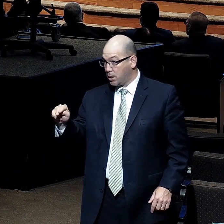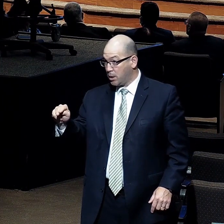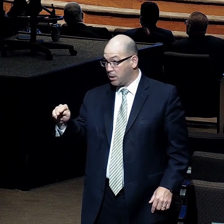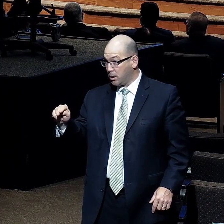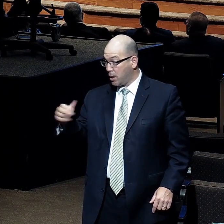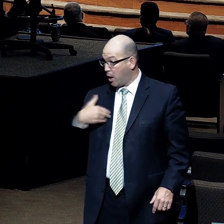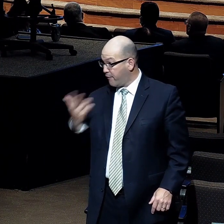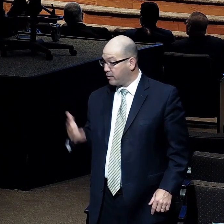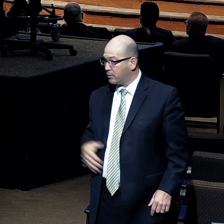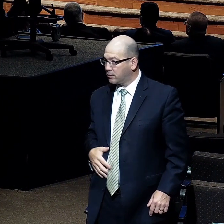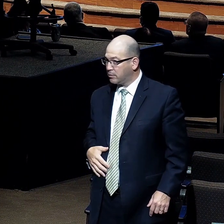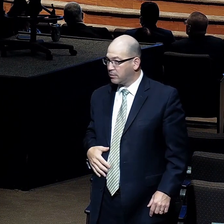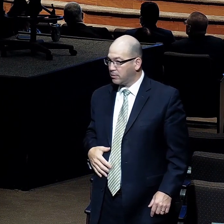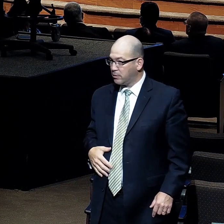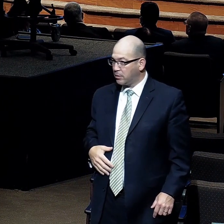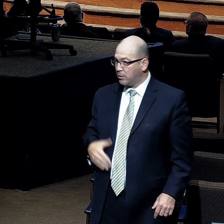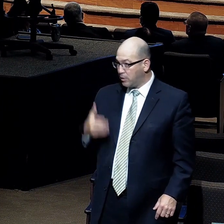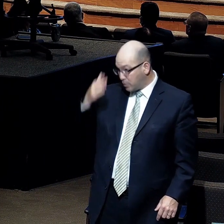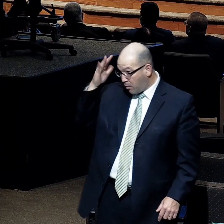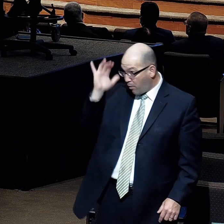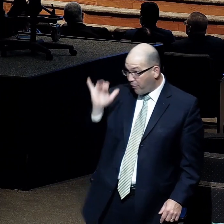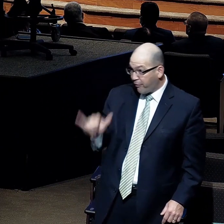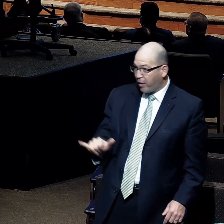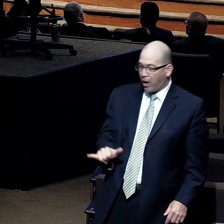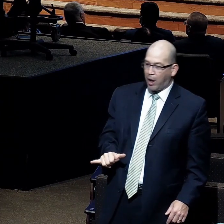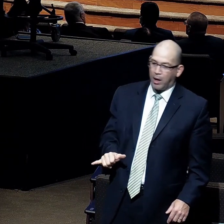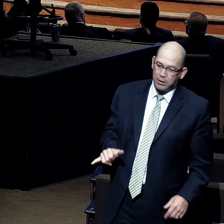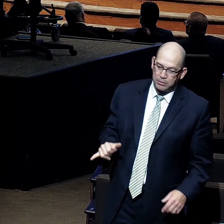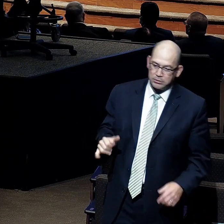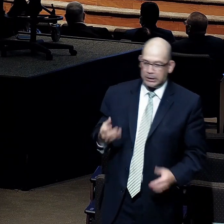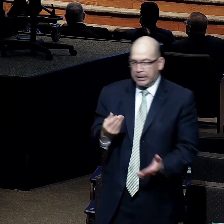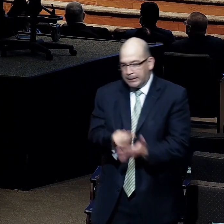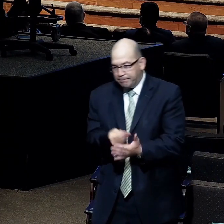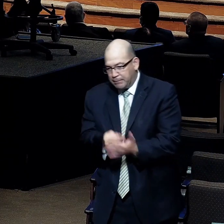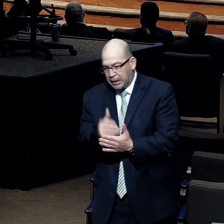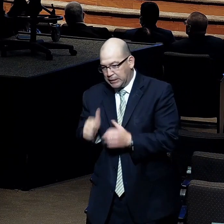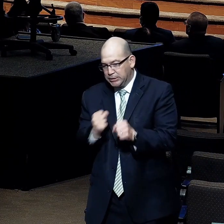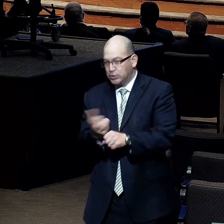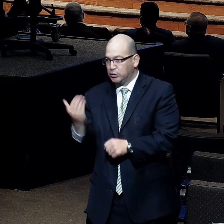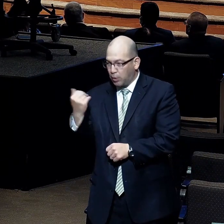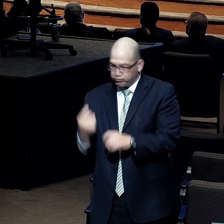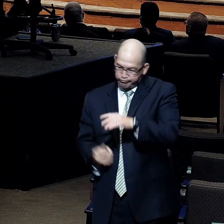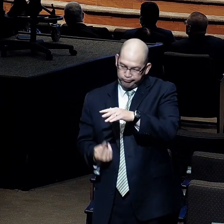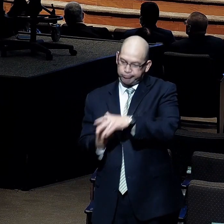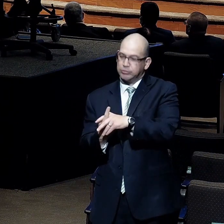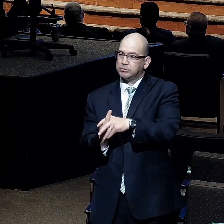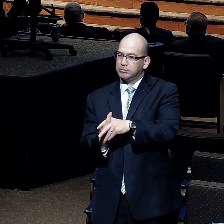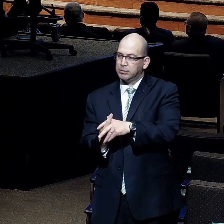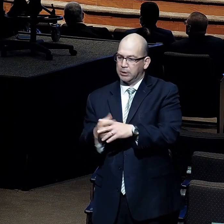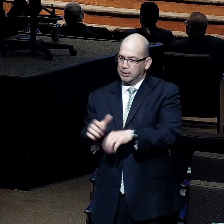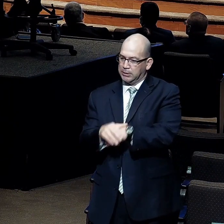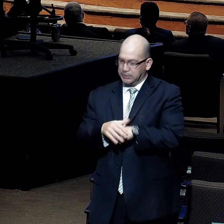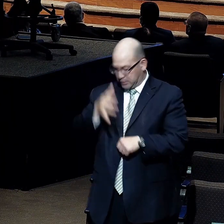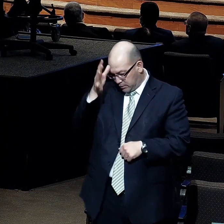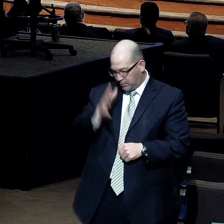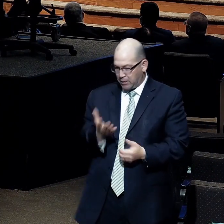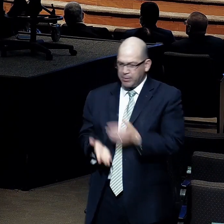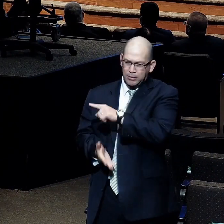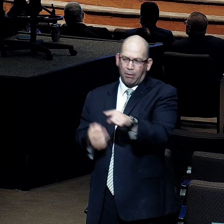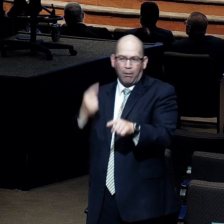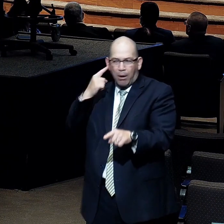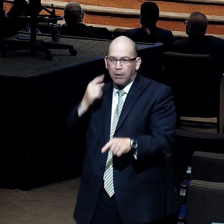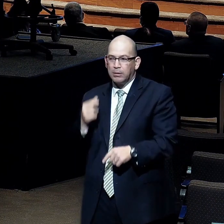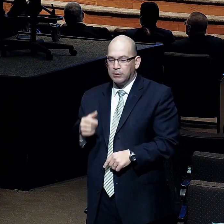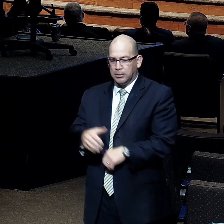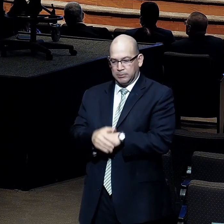a digital cryptocurrency that came on the scene about 10 years ago. A British man in London, you might have heard of this story, a British man in London had a hard